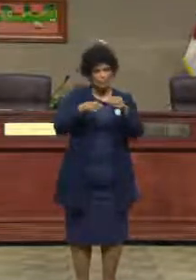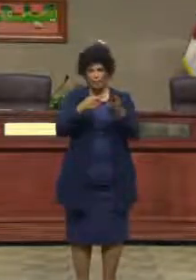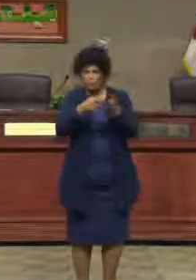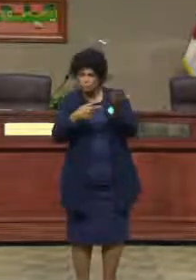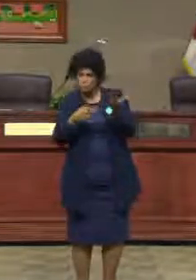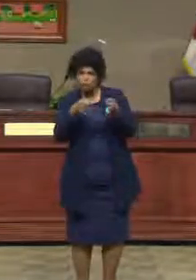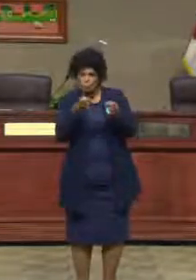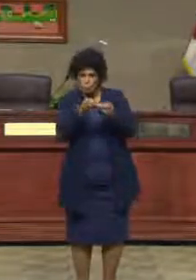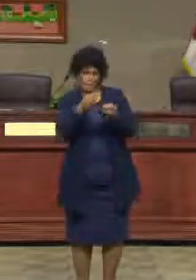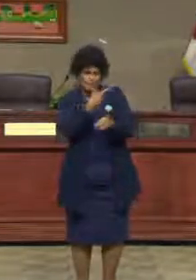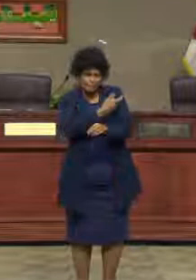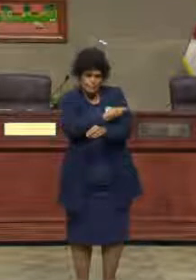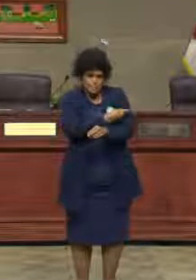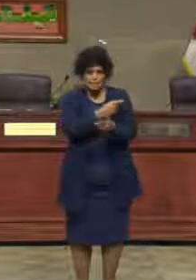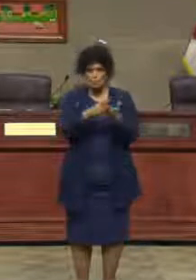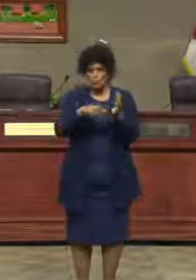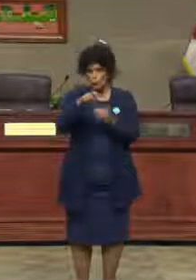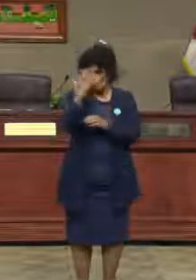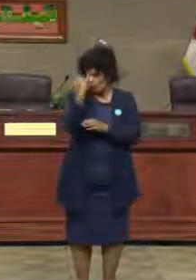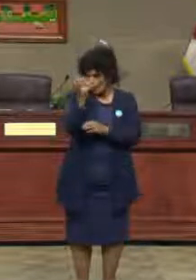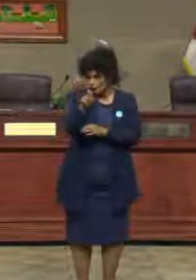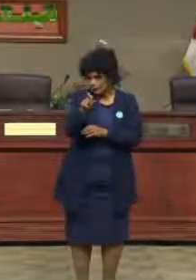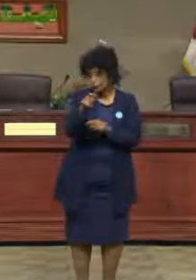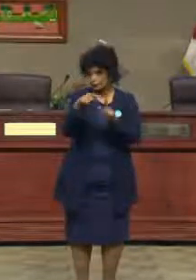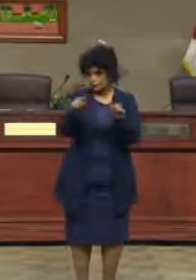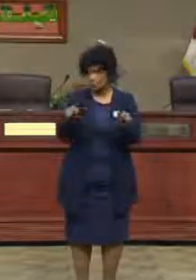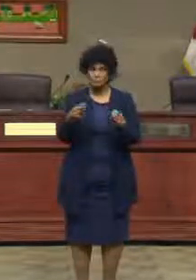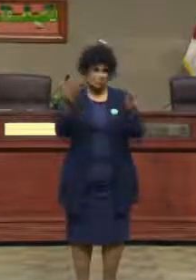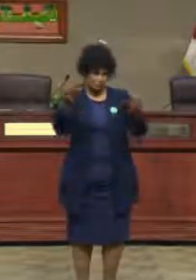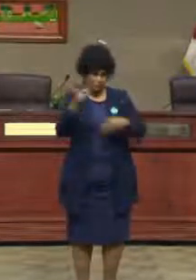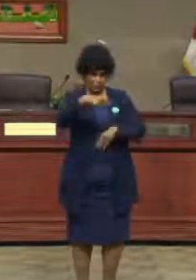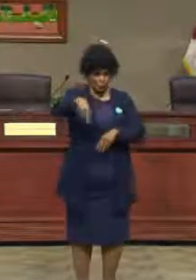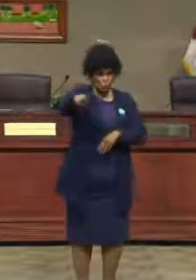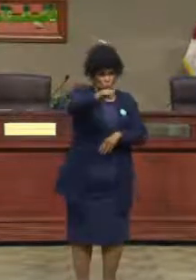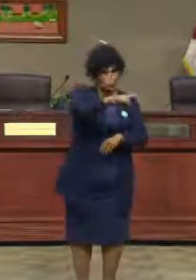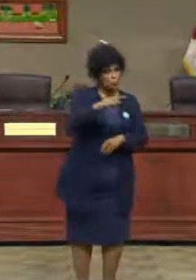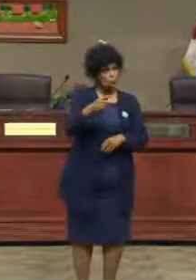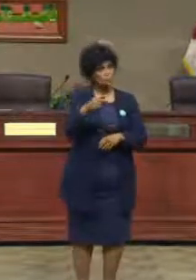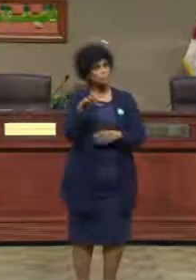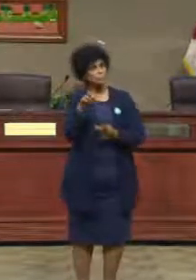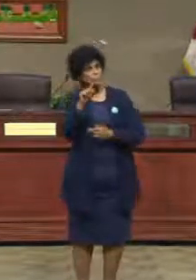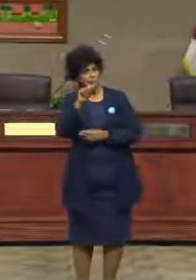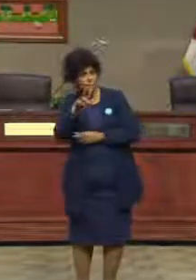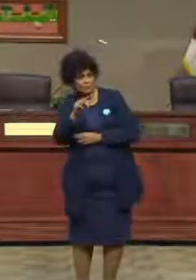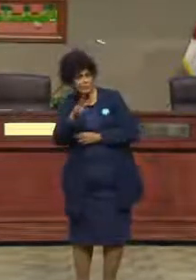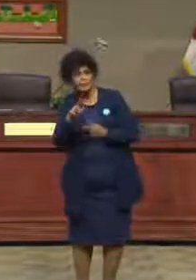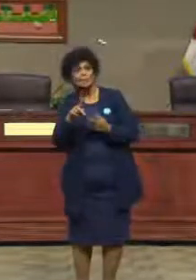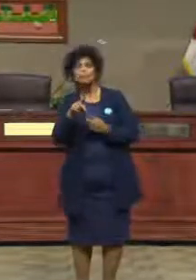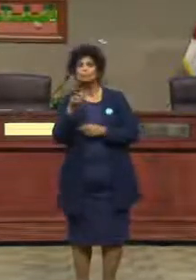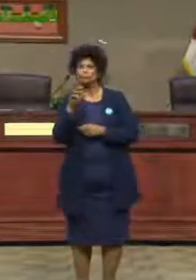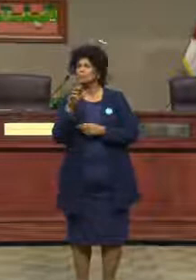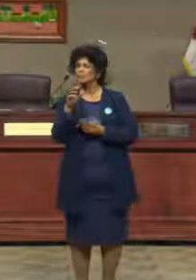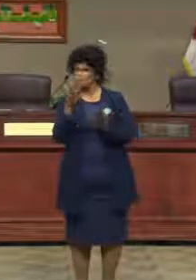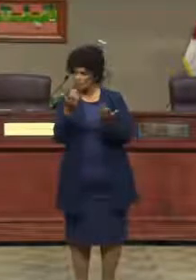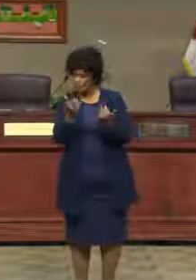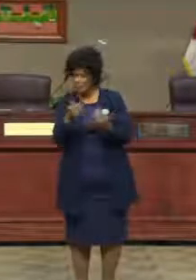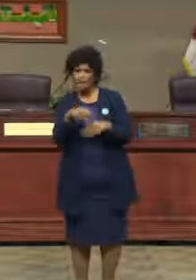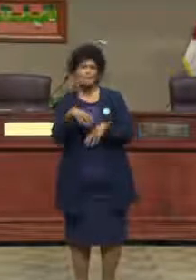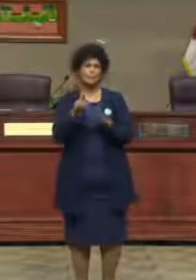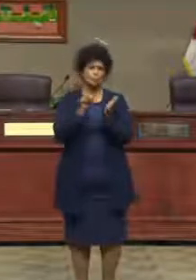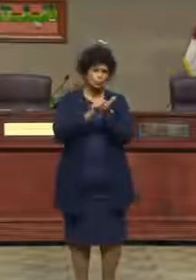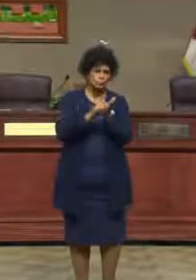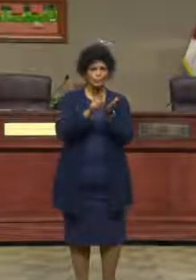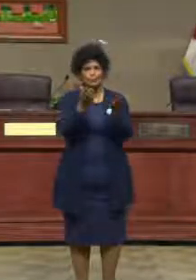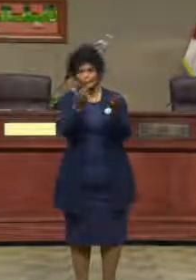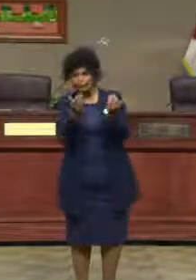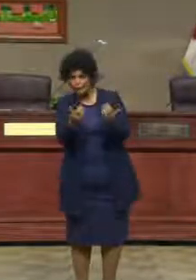media, to participate and cover the event. Orange TV will be broadcasting the